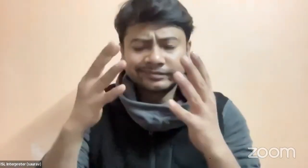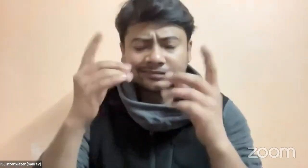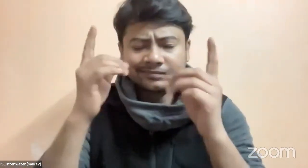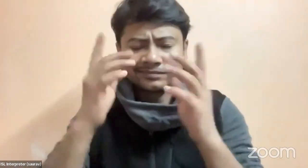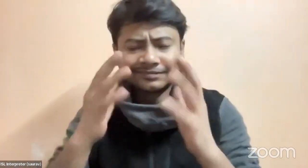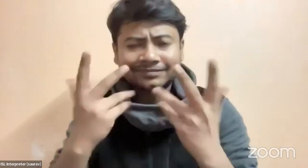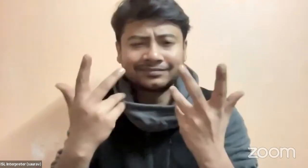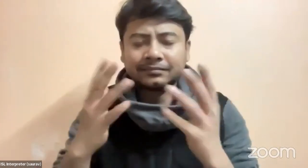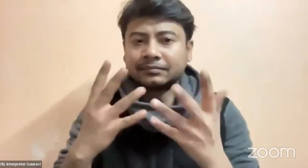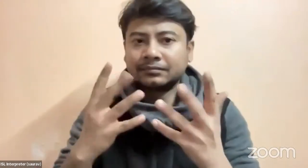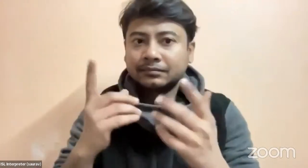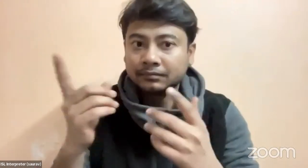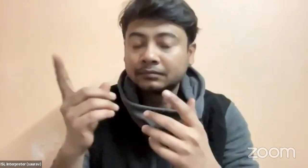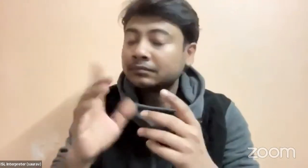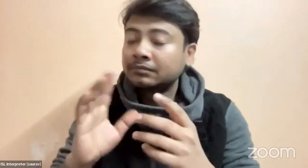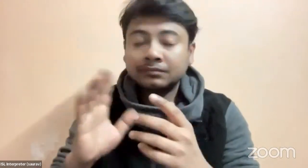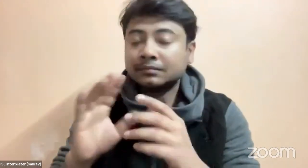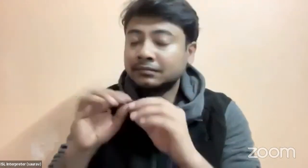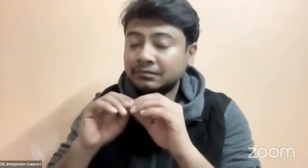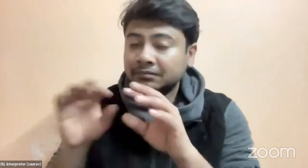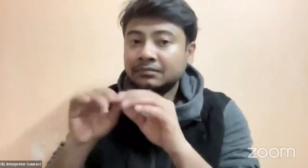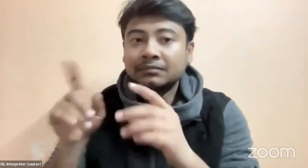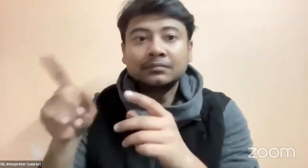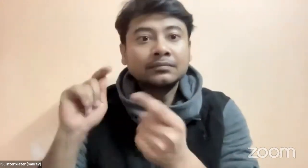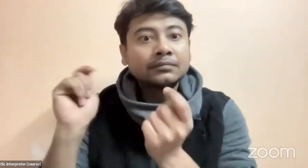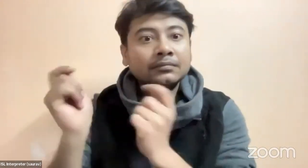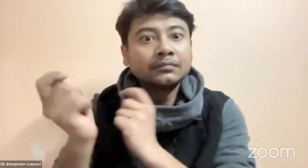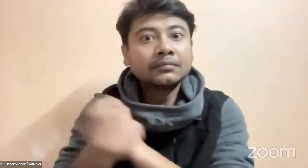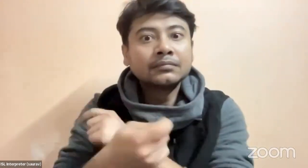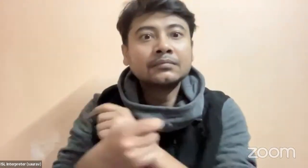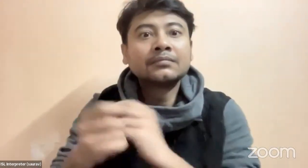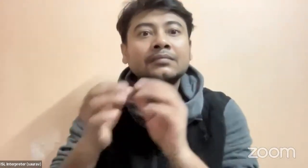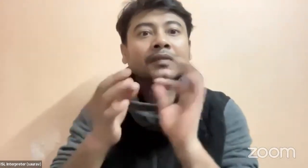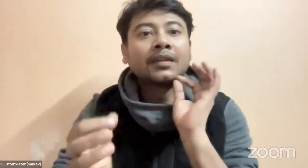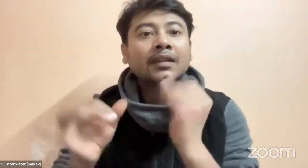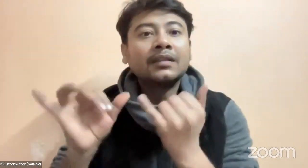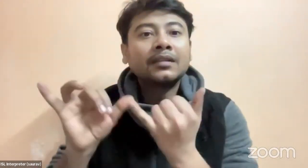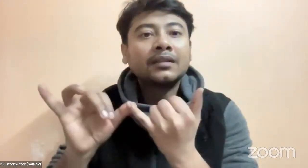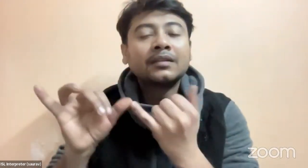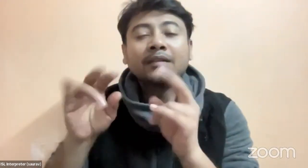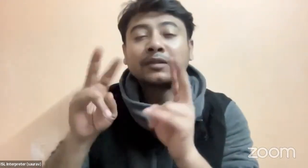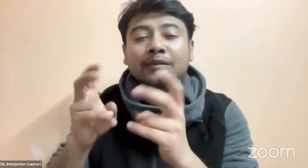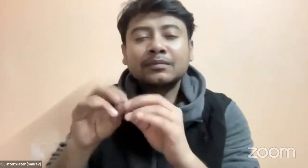Chaitanya and making devotees of Sri Radhakrishna.